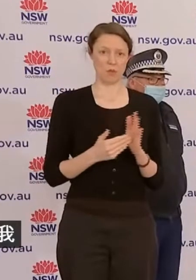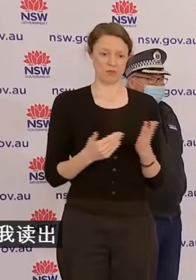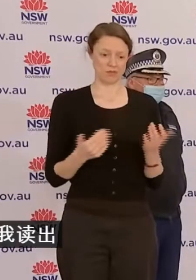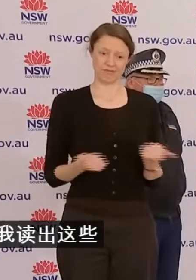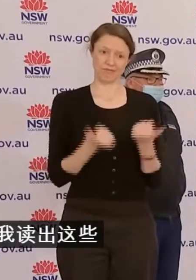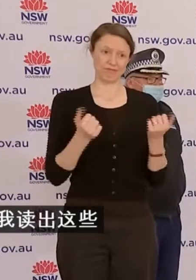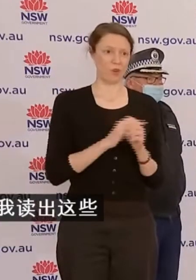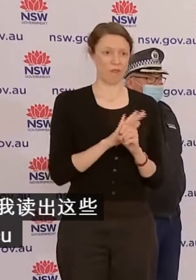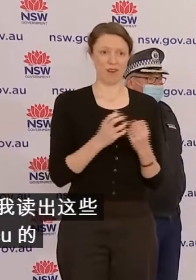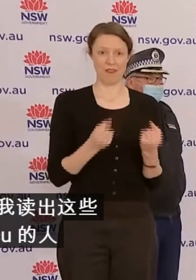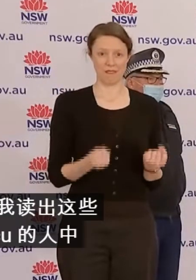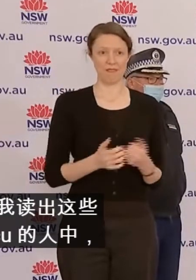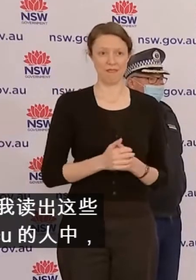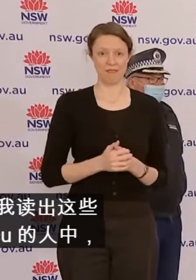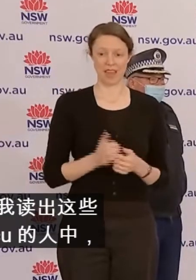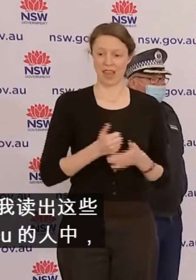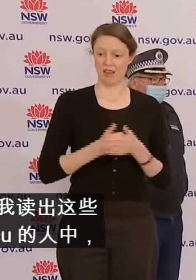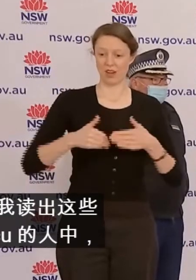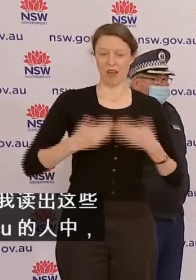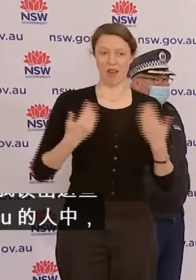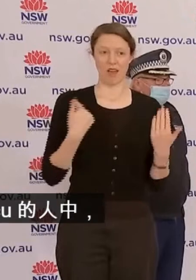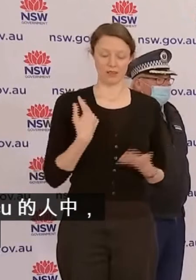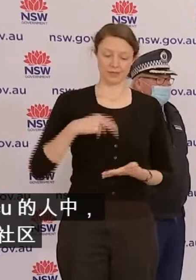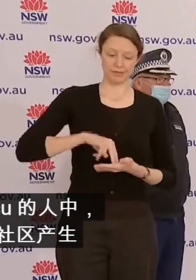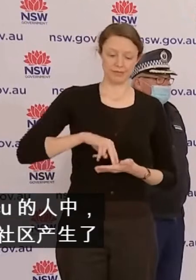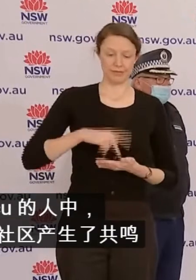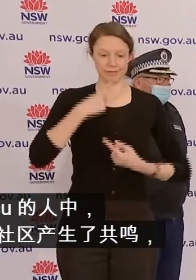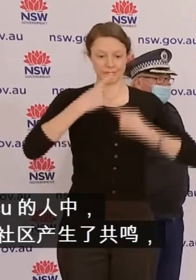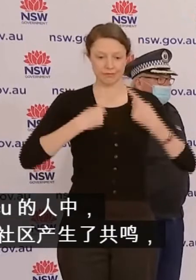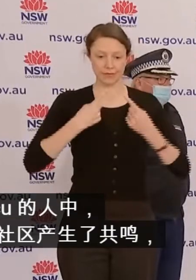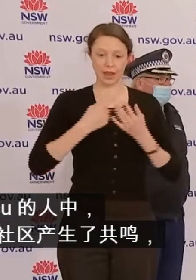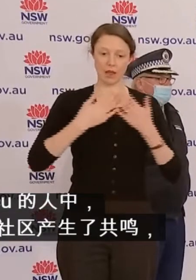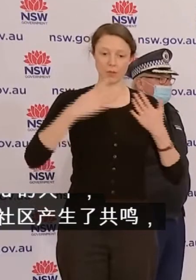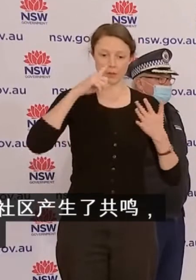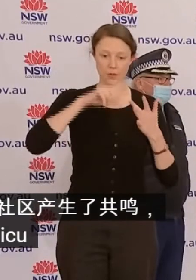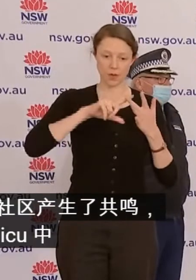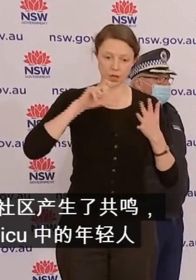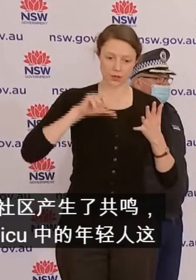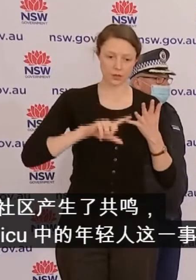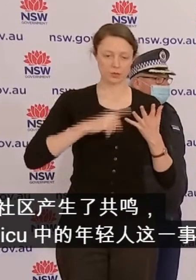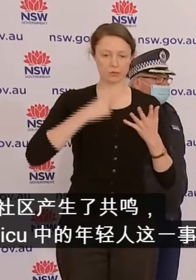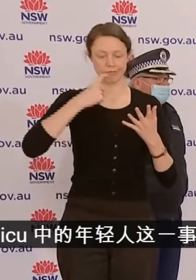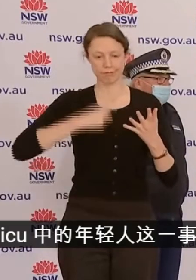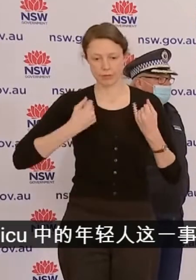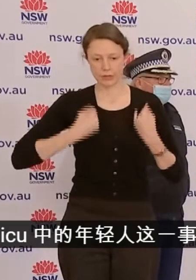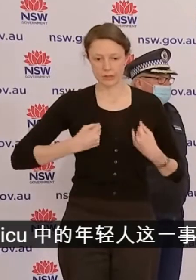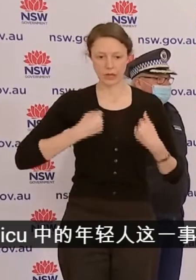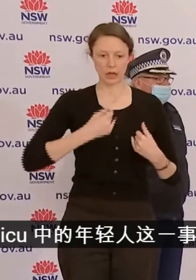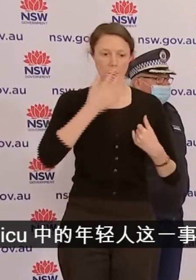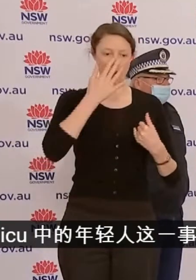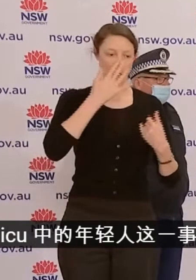when I read out those numbers of people in ICU, I think it resonates with the community. And the fact that they're young people in